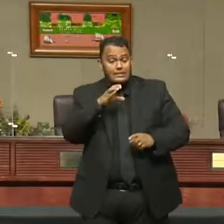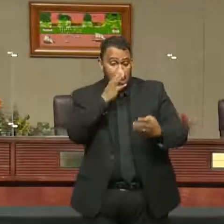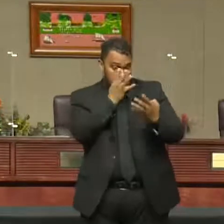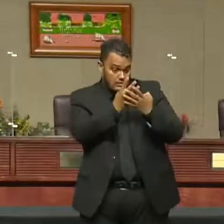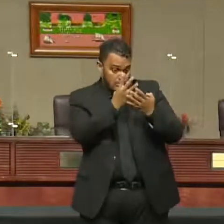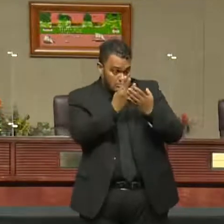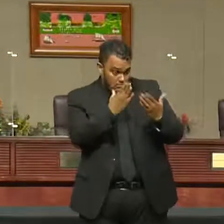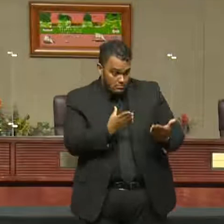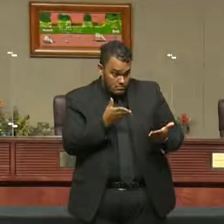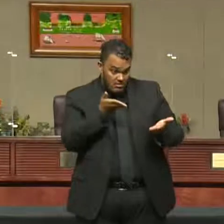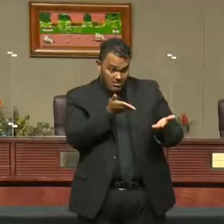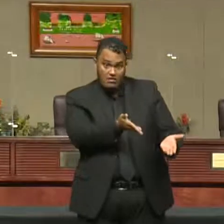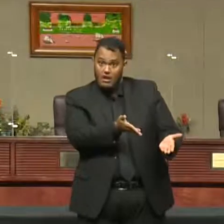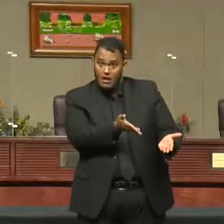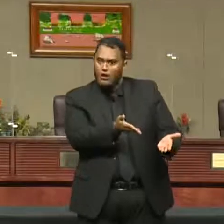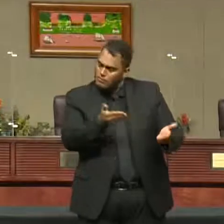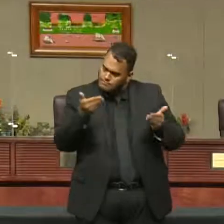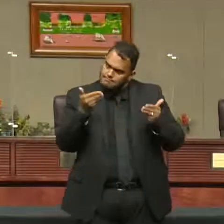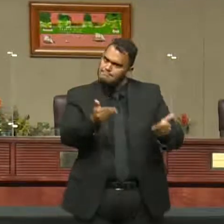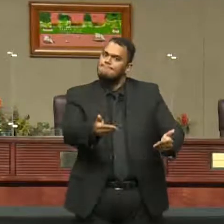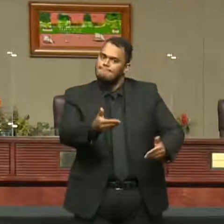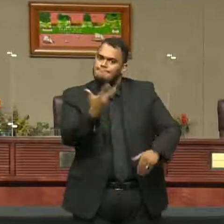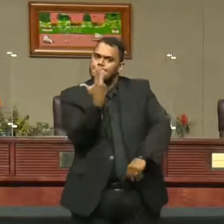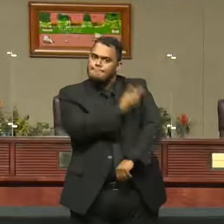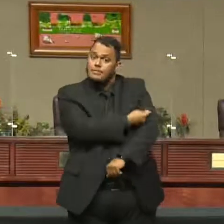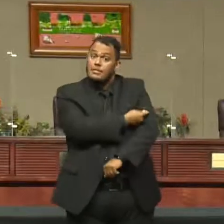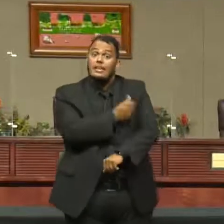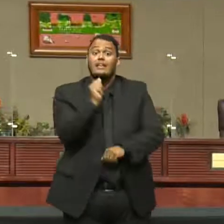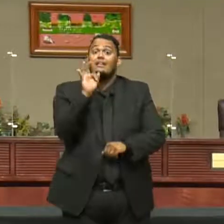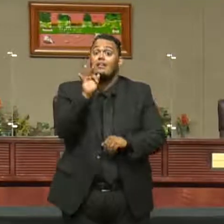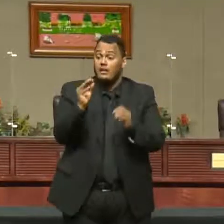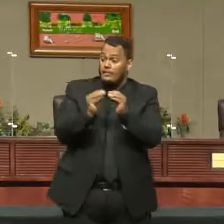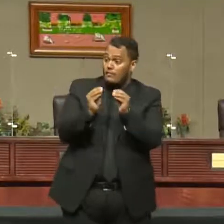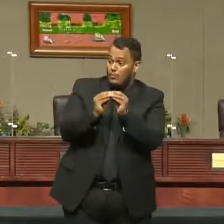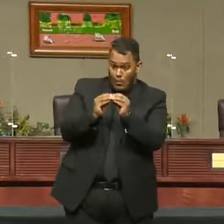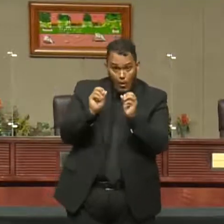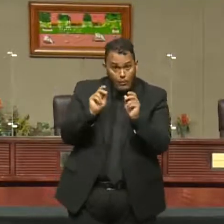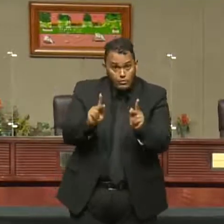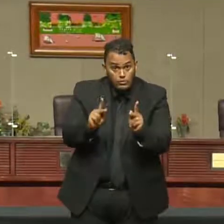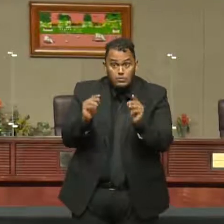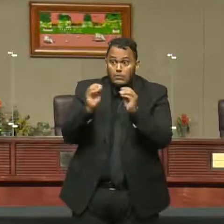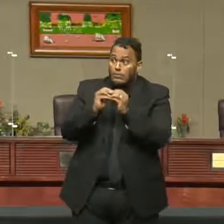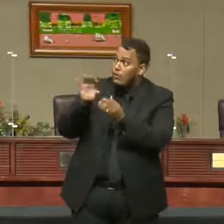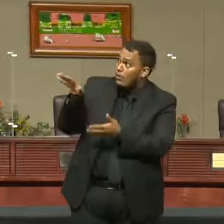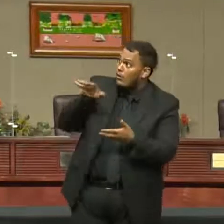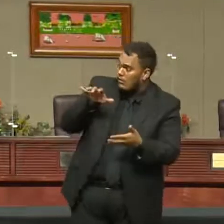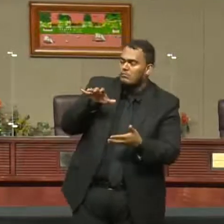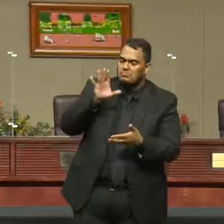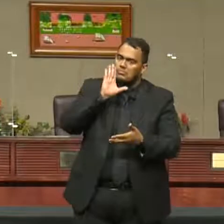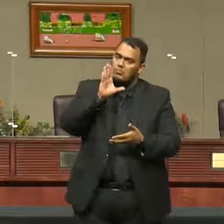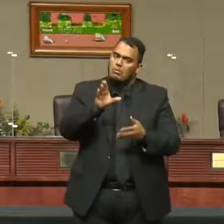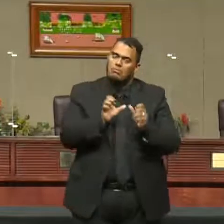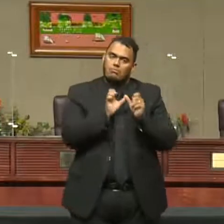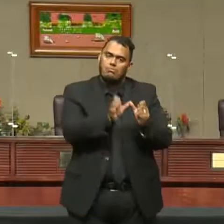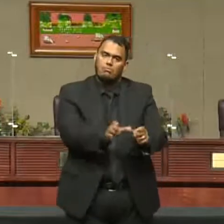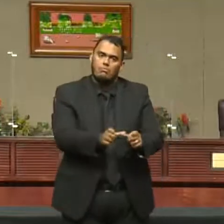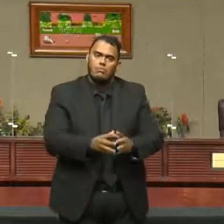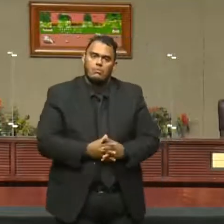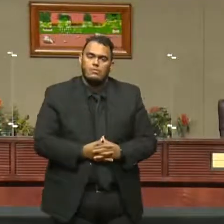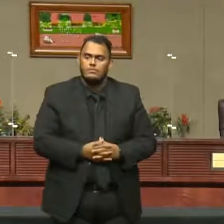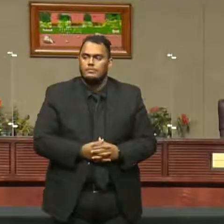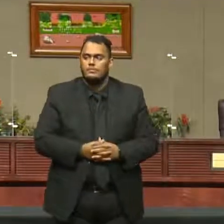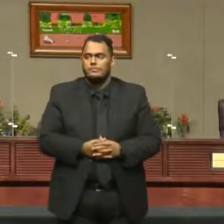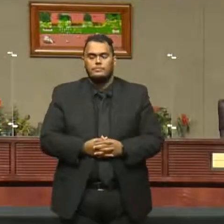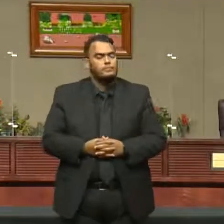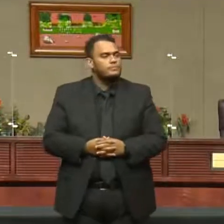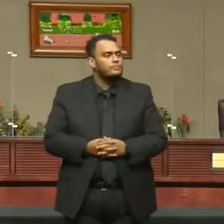opportunities to do that, we will likely continue to do that as well. Thank you. This next question